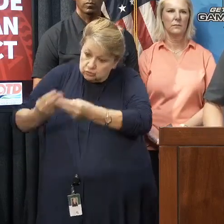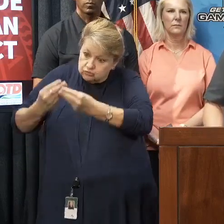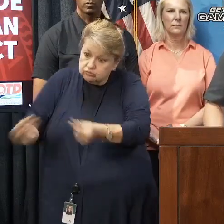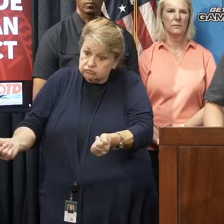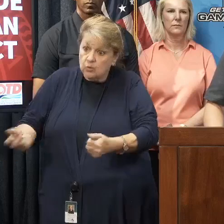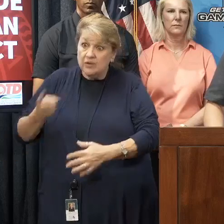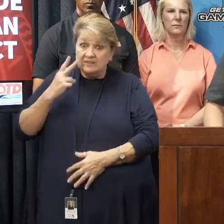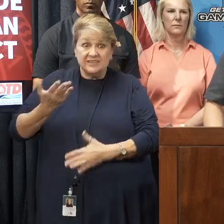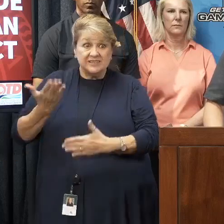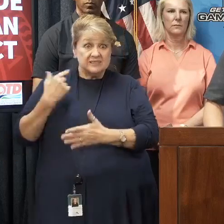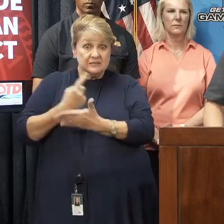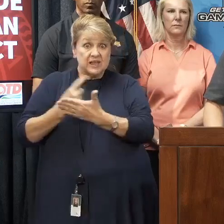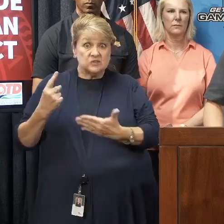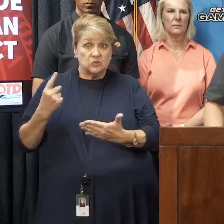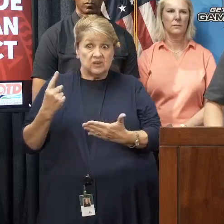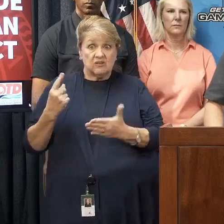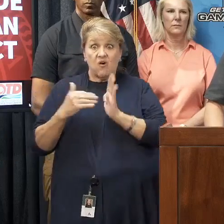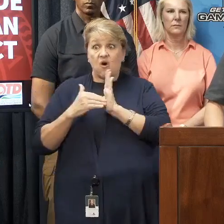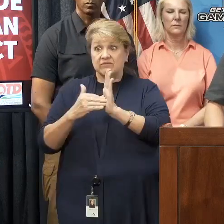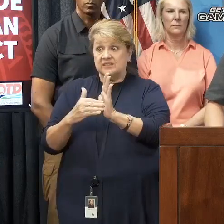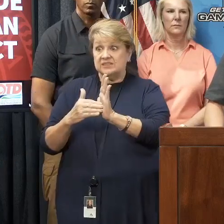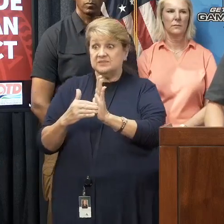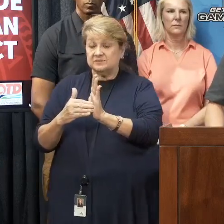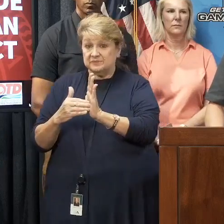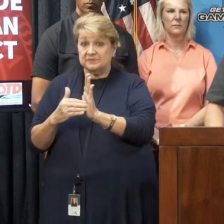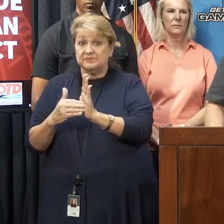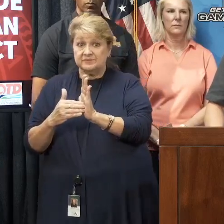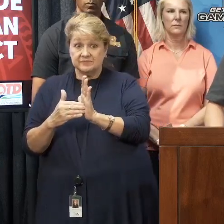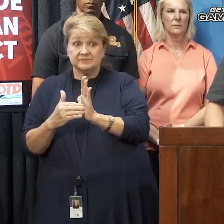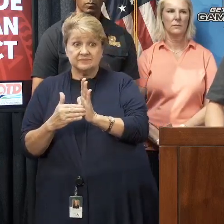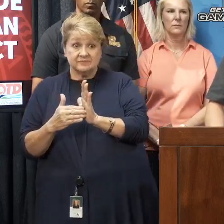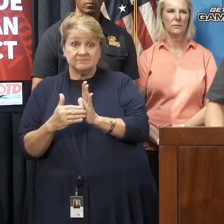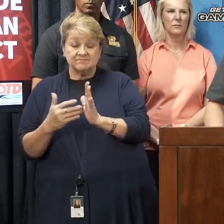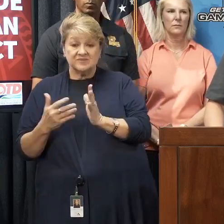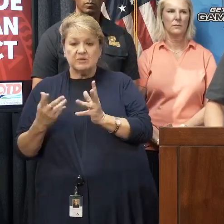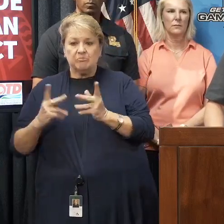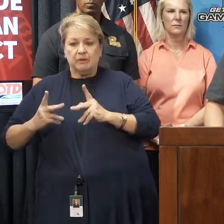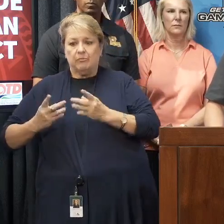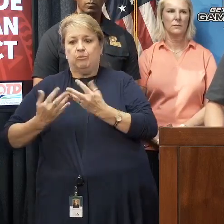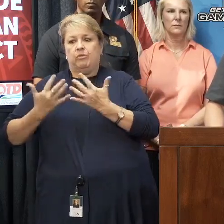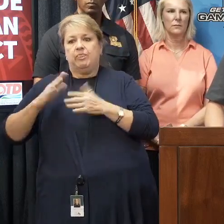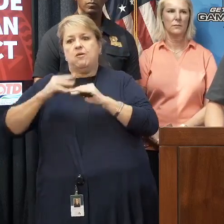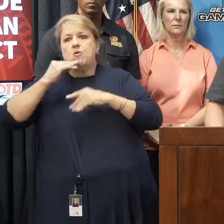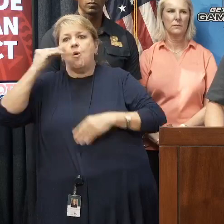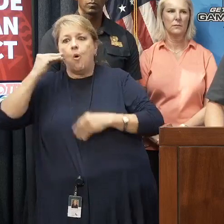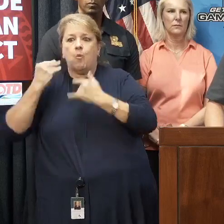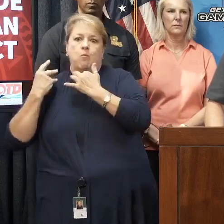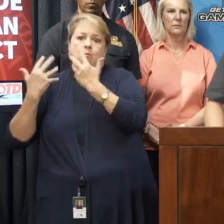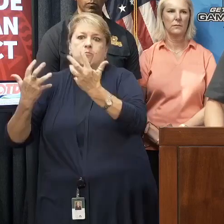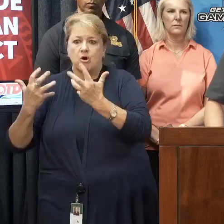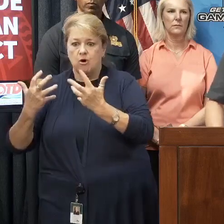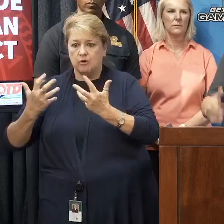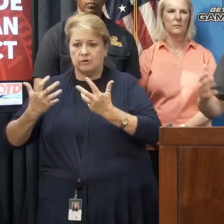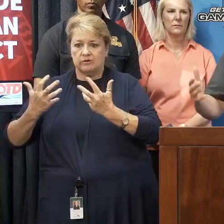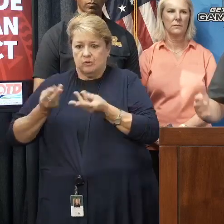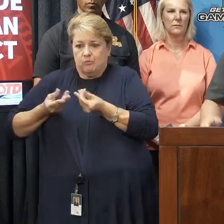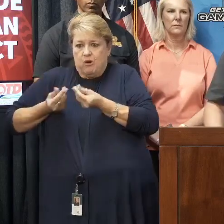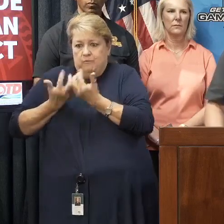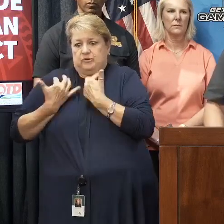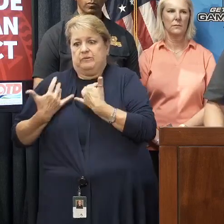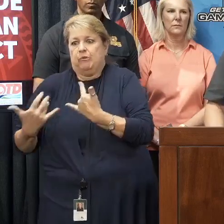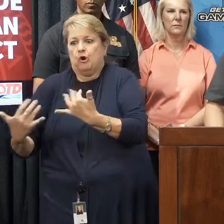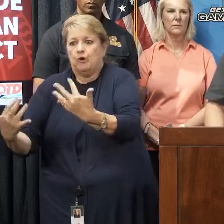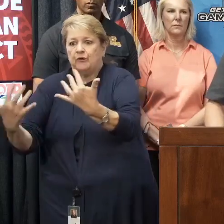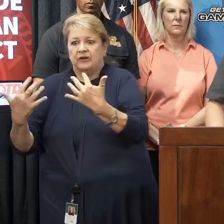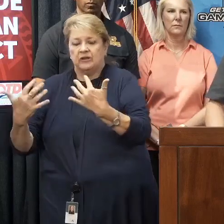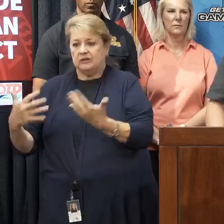over the past week, oftentimes at the loss of quite a bit of personal property, homes, and that sort of thing. And so there is a part of this that's